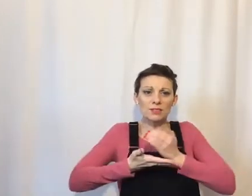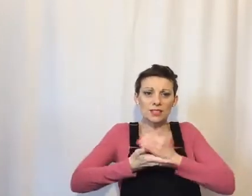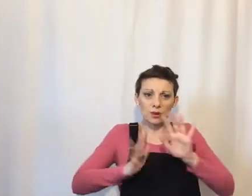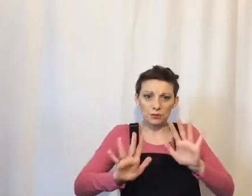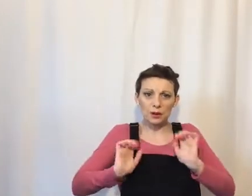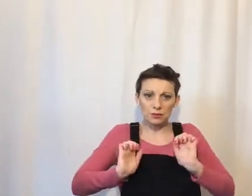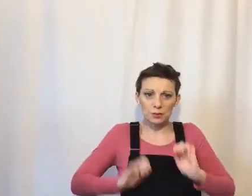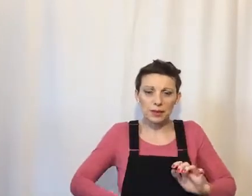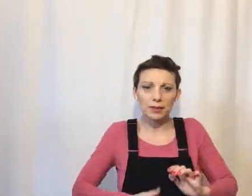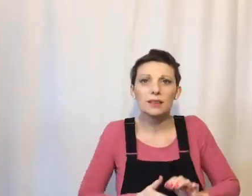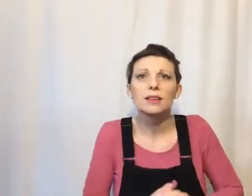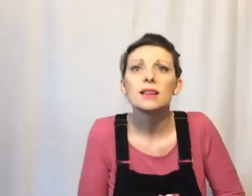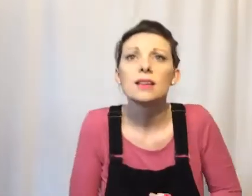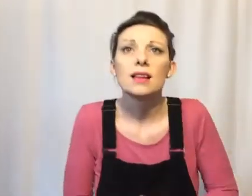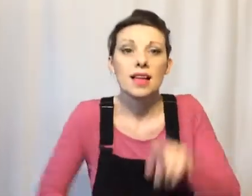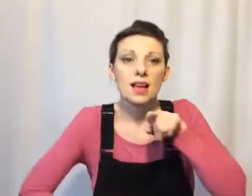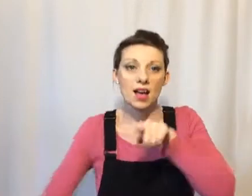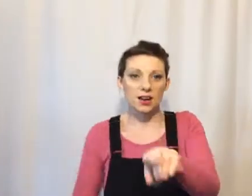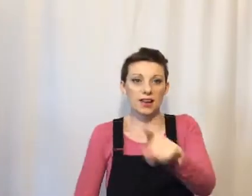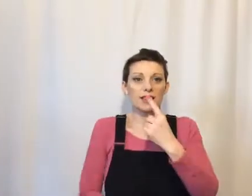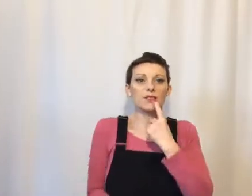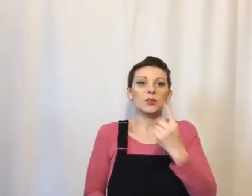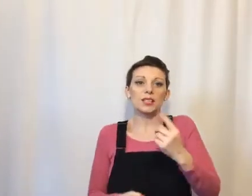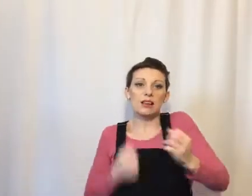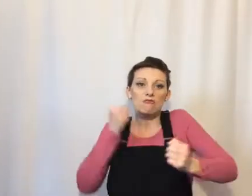save yourselves, wait for a bit. Okay, say run.